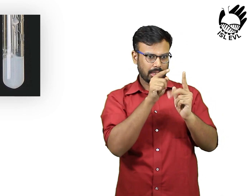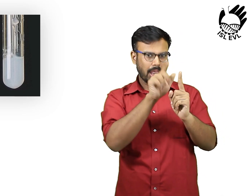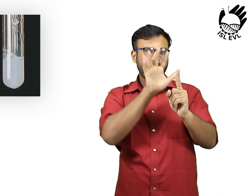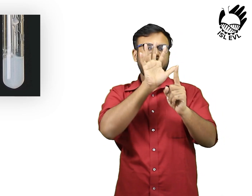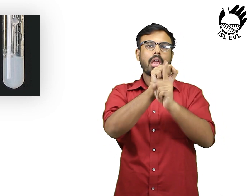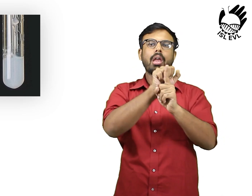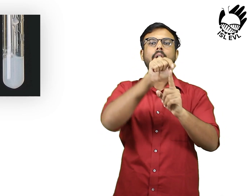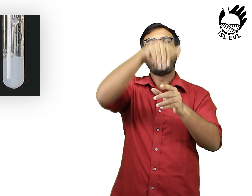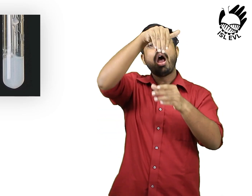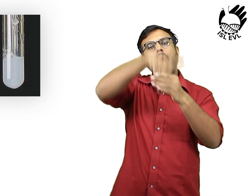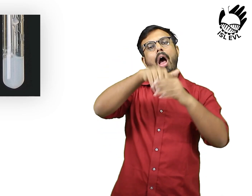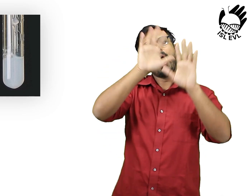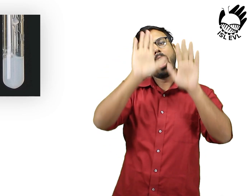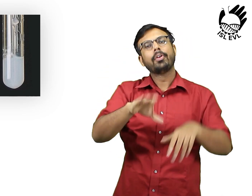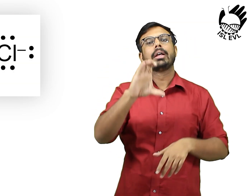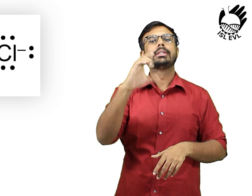as the non-metal part.